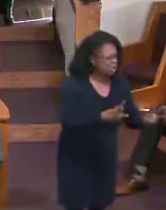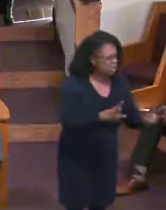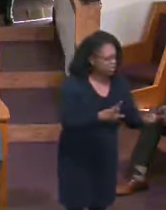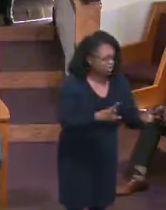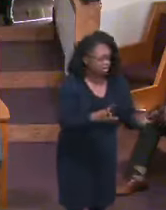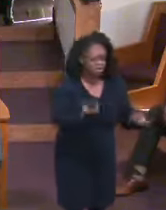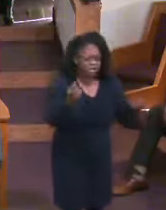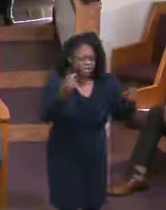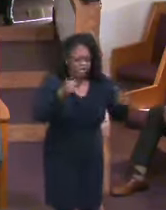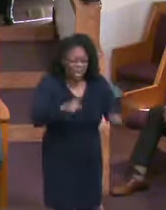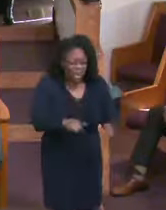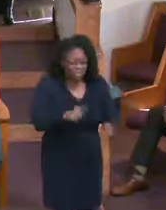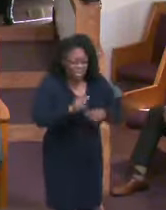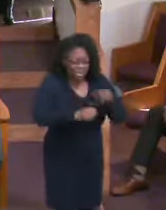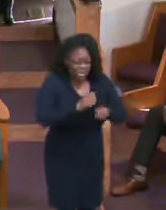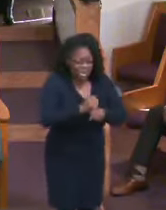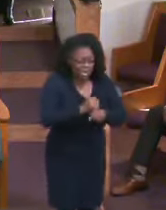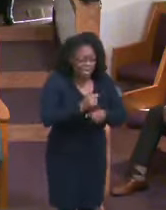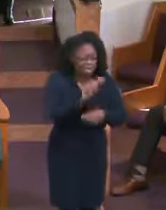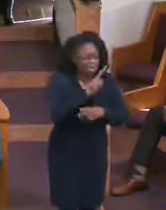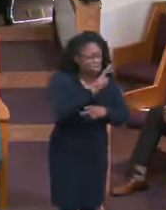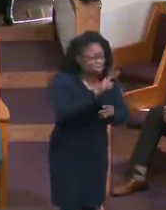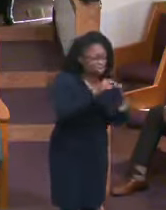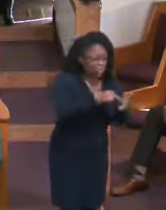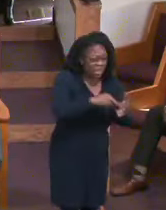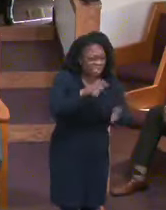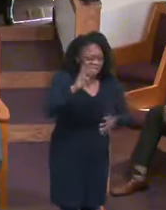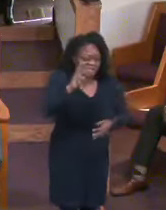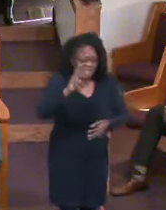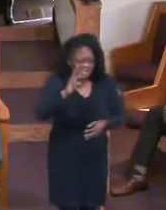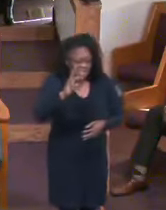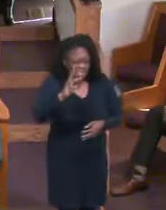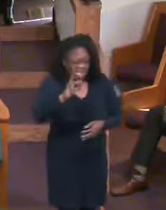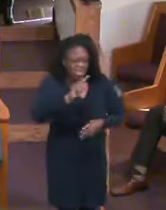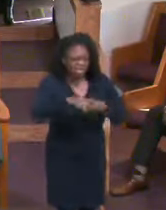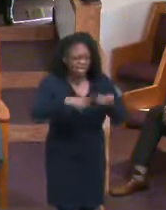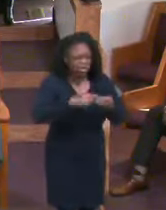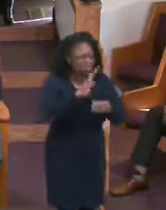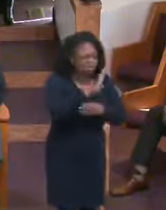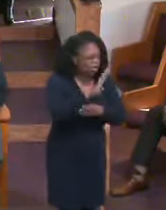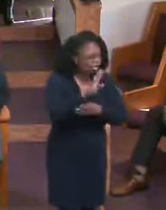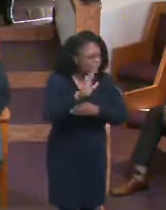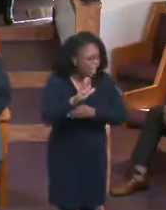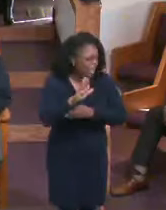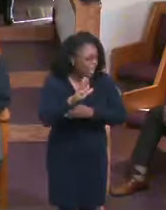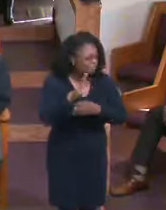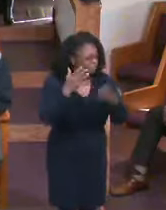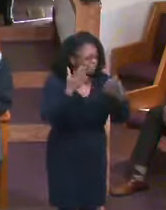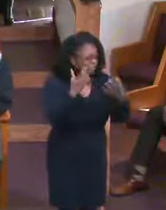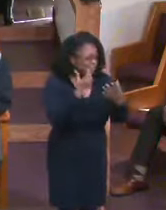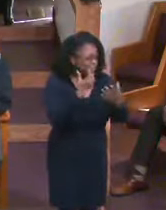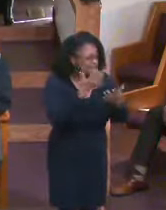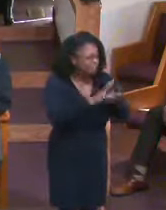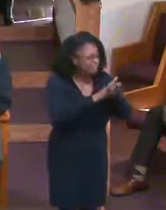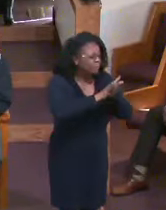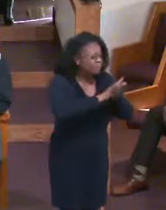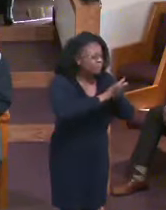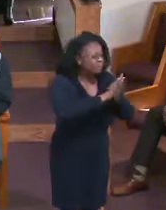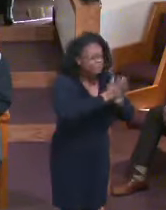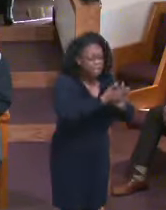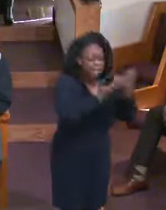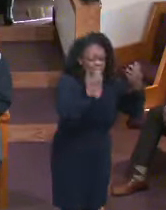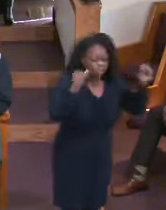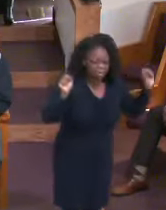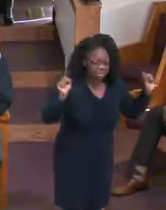in 2016 when Impeach 45 took office? We left a president with control and respect,